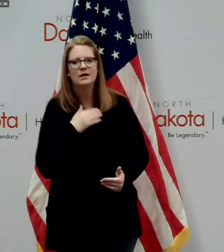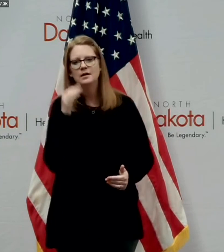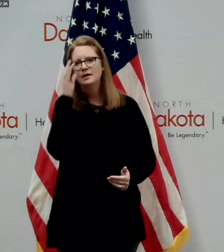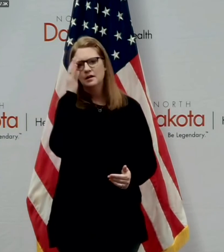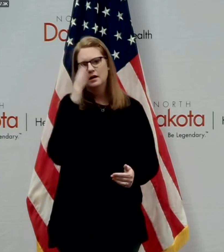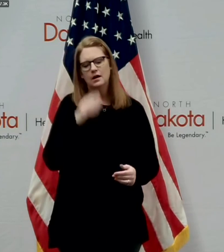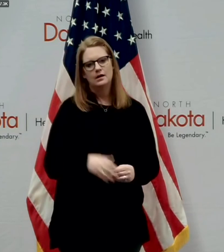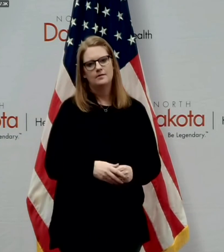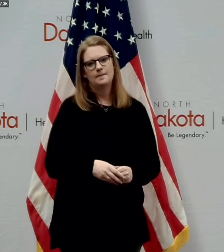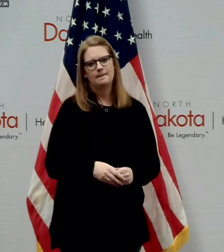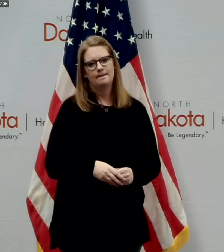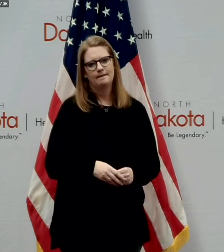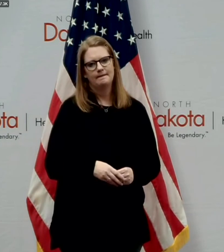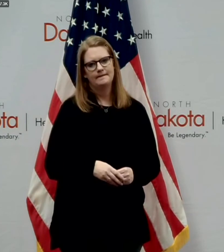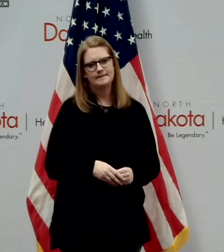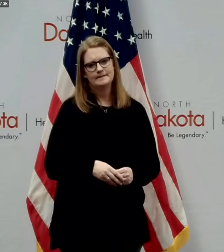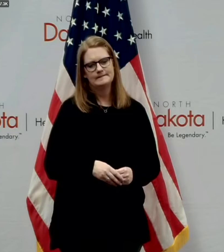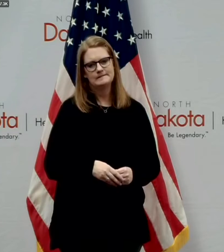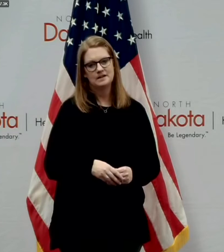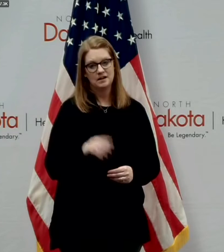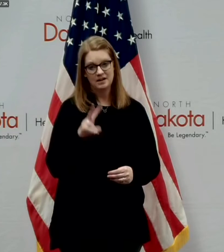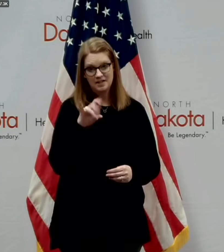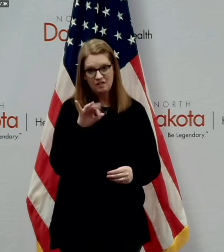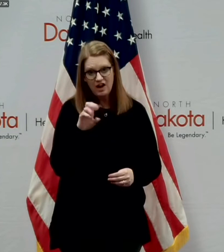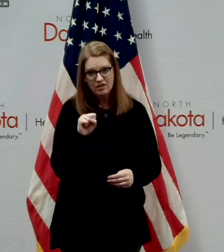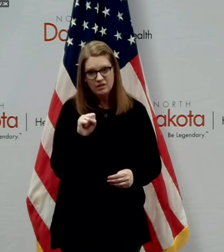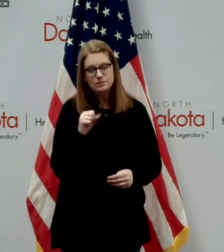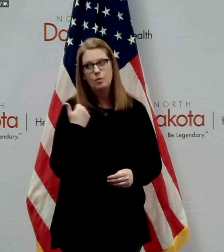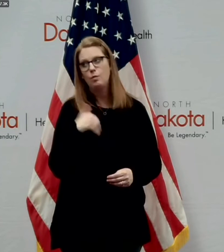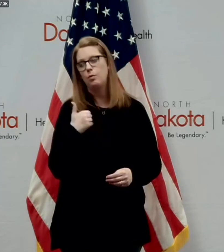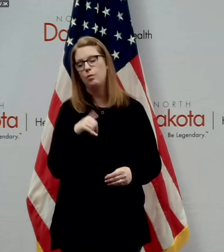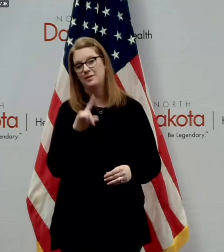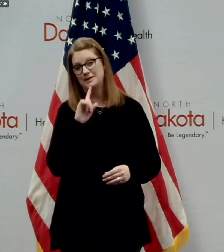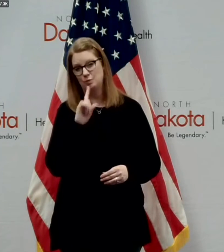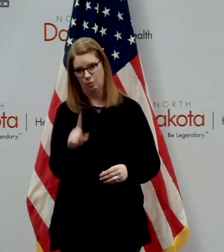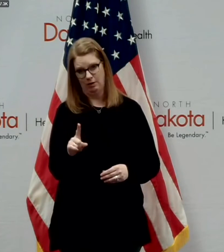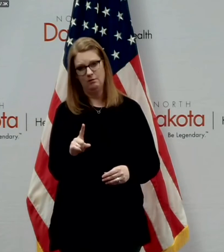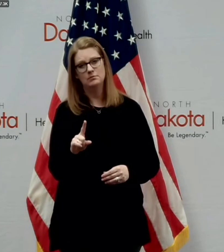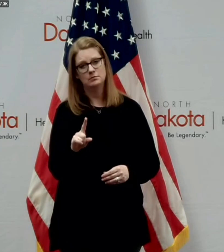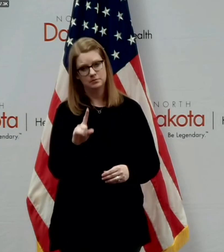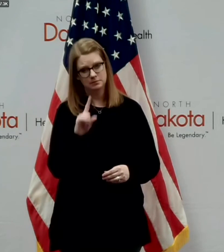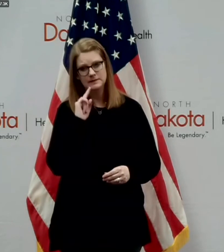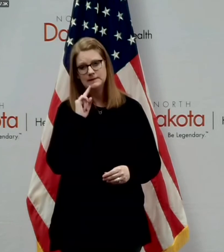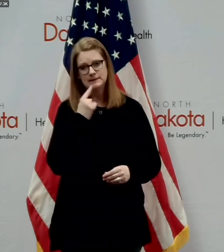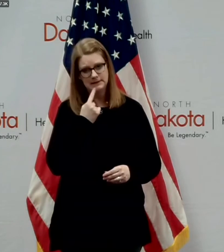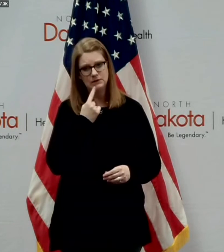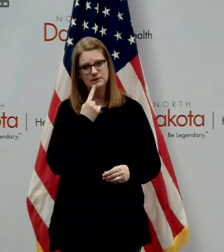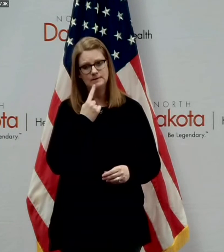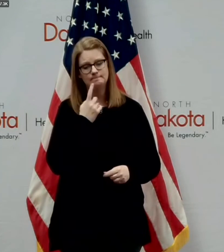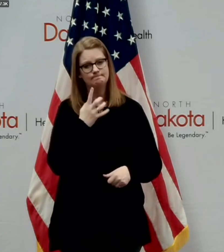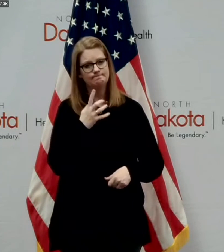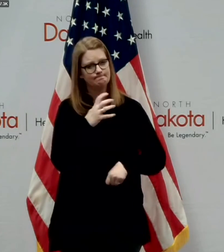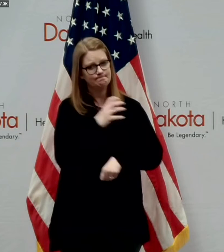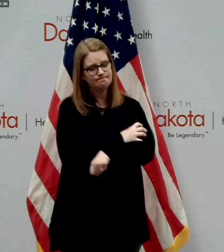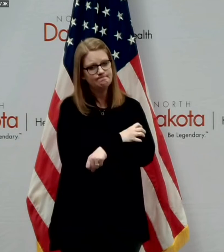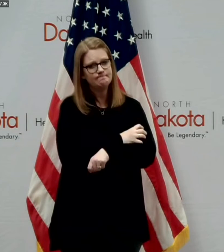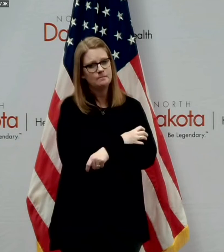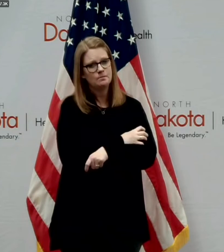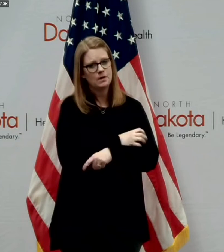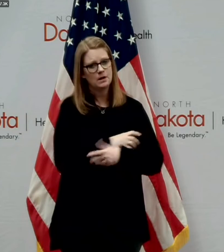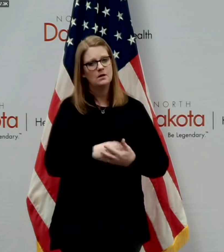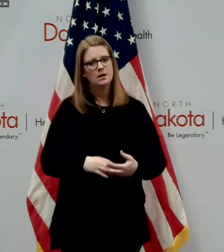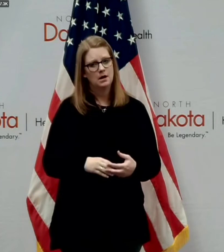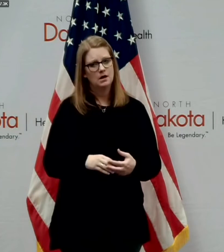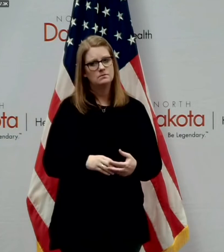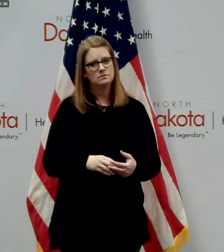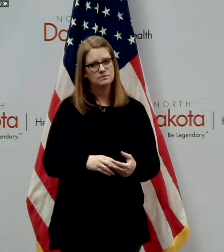note, this virus is real, and it's powerful, and it's something that we